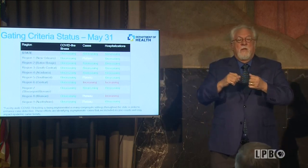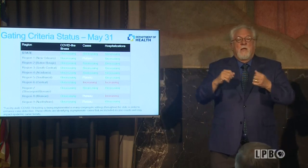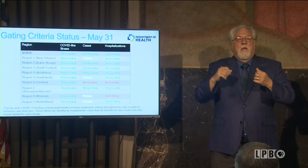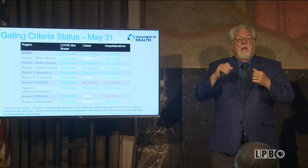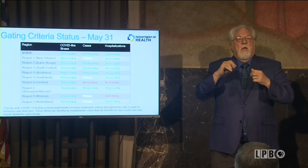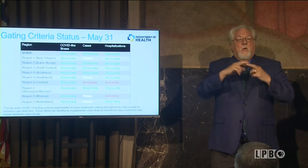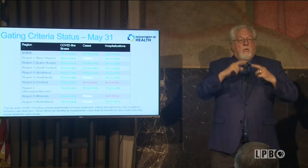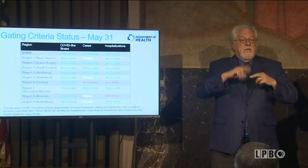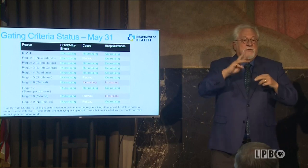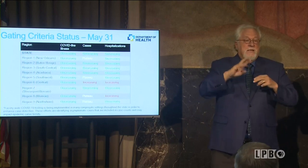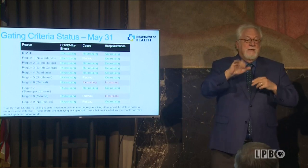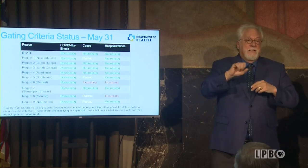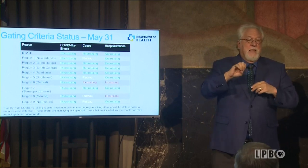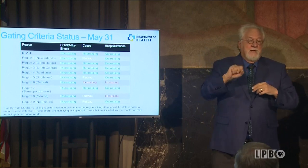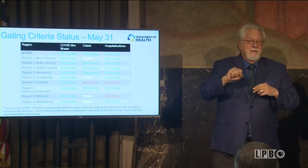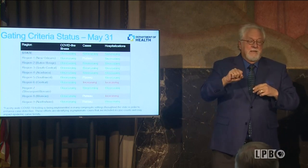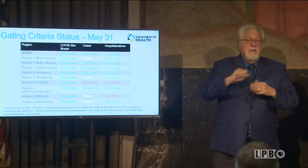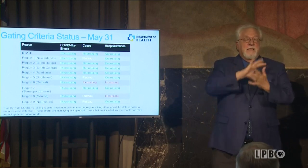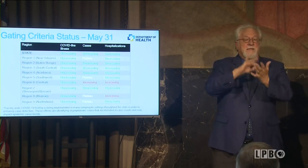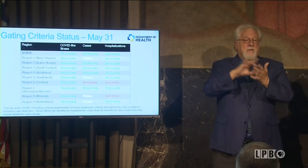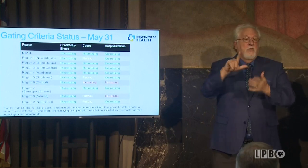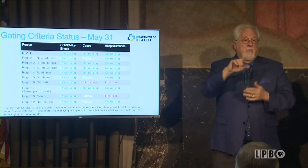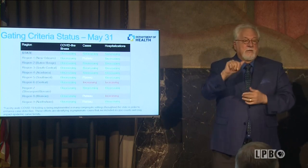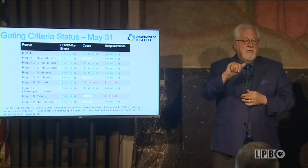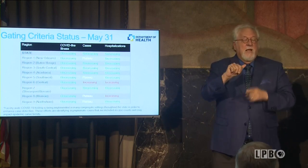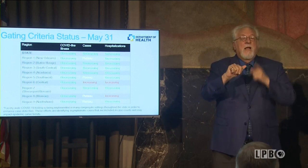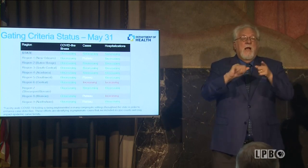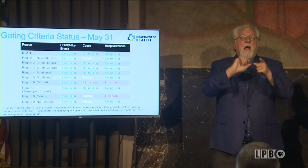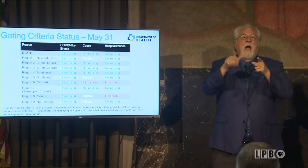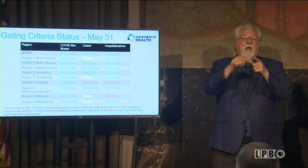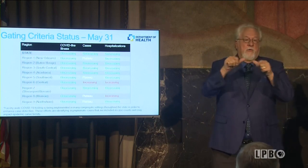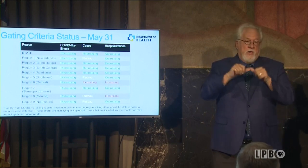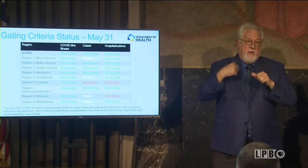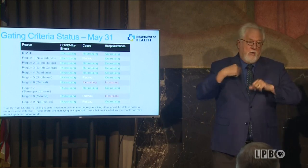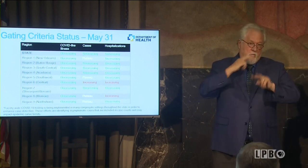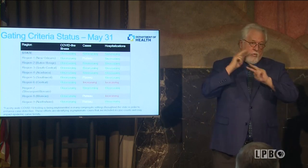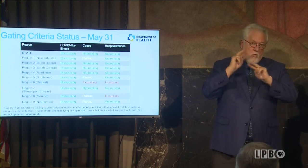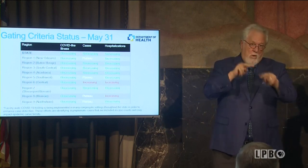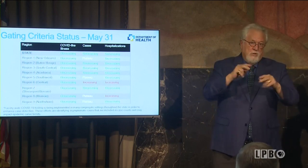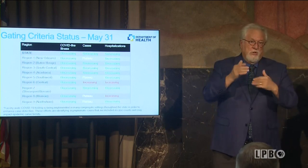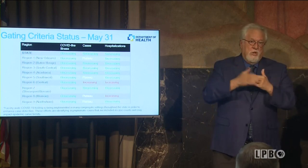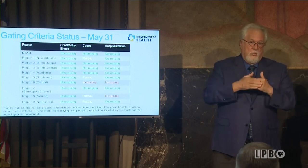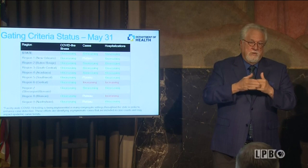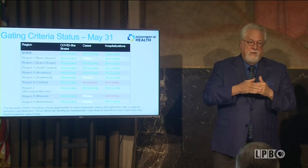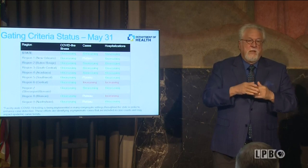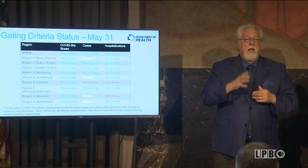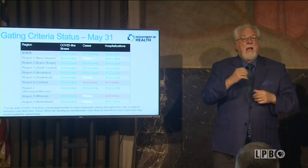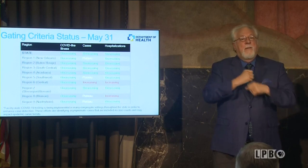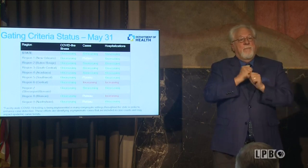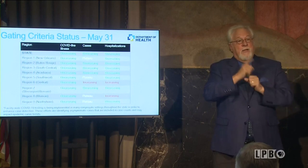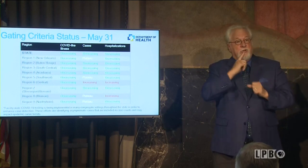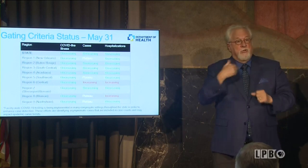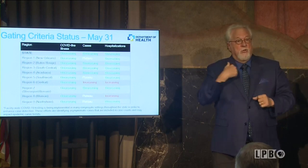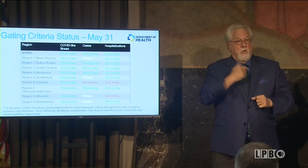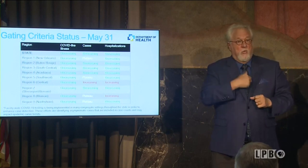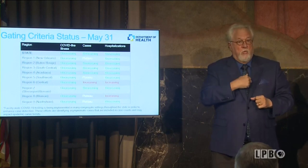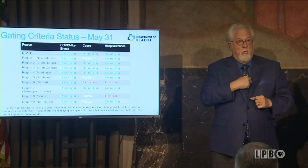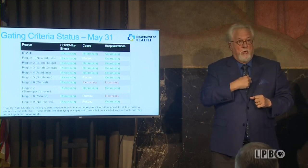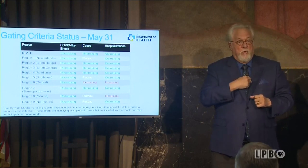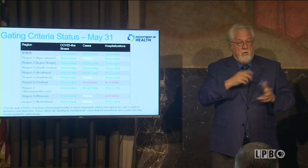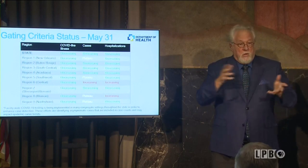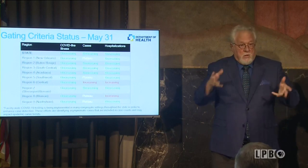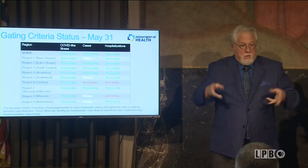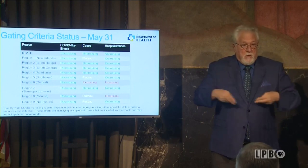Region 6, the central Louisiana, that's another area that we're watching very closely. And making sure that we're surging